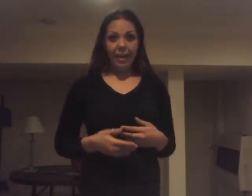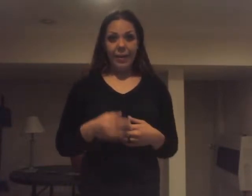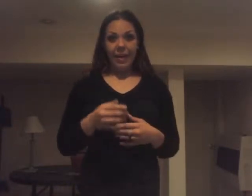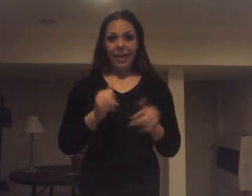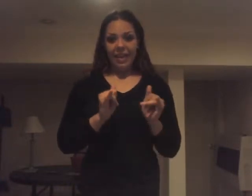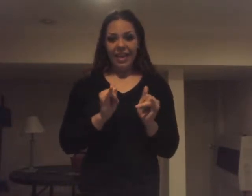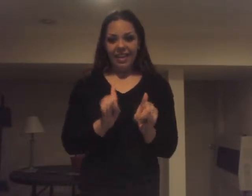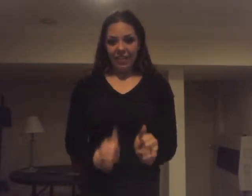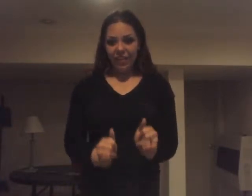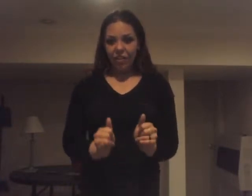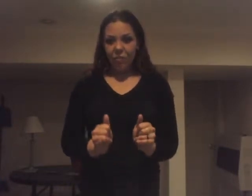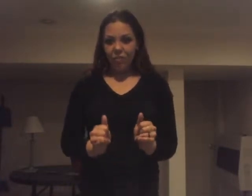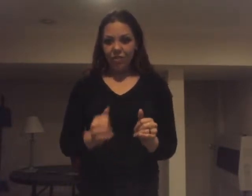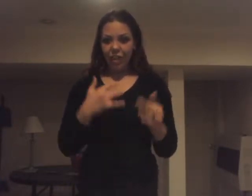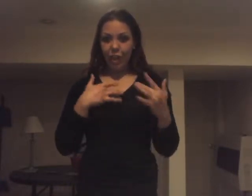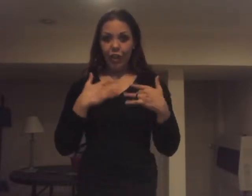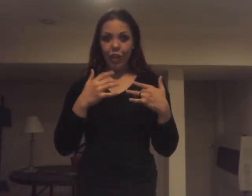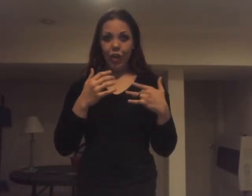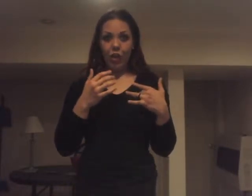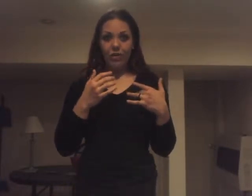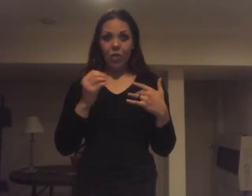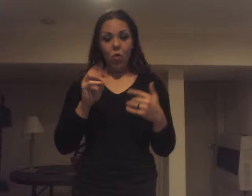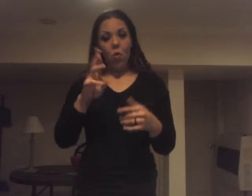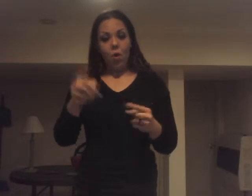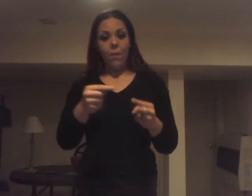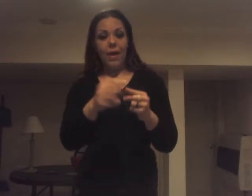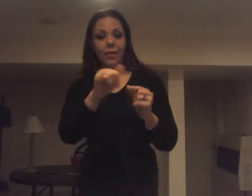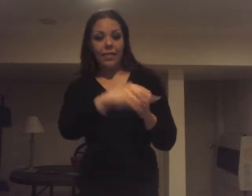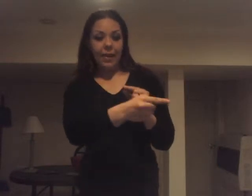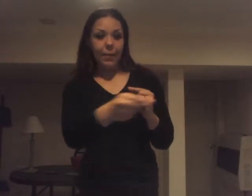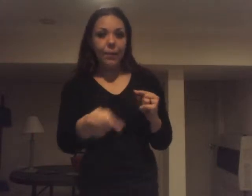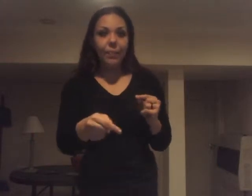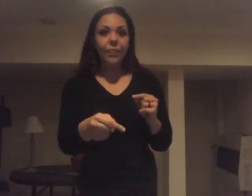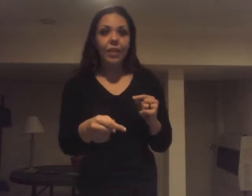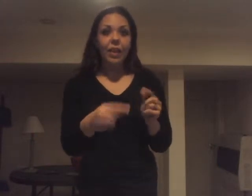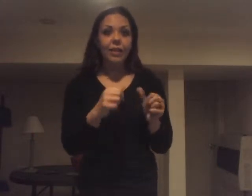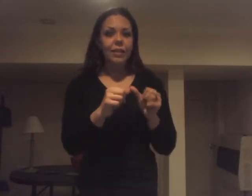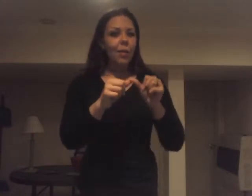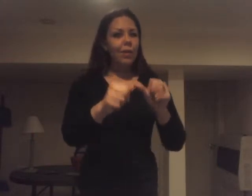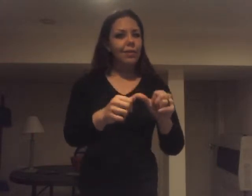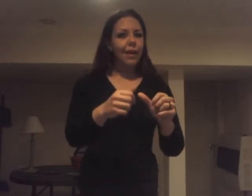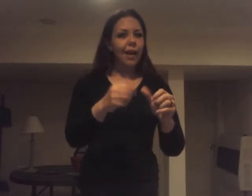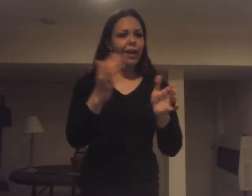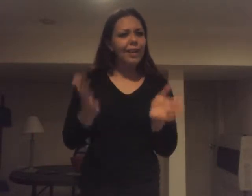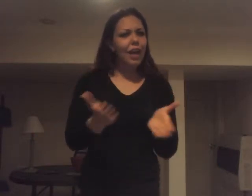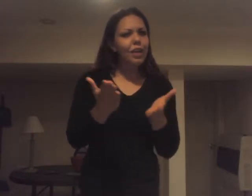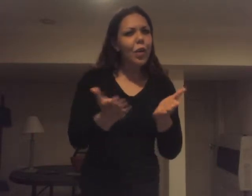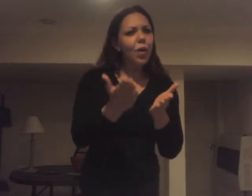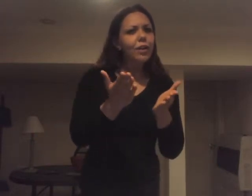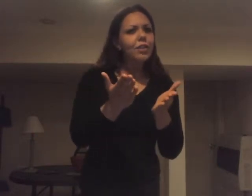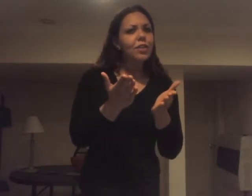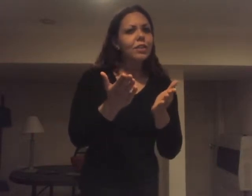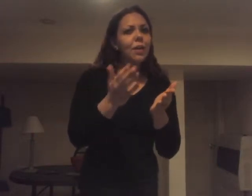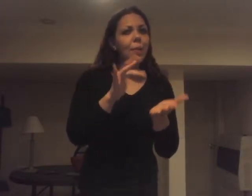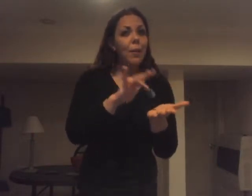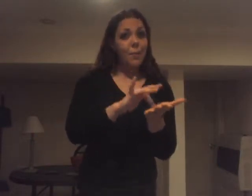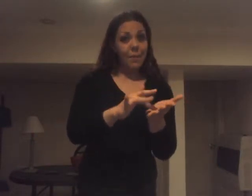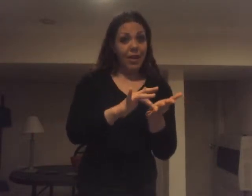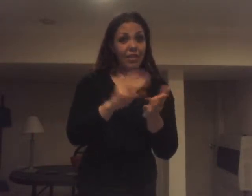them. And to some extent, this may be encouraged by medical insurance companies and drug companies who